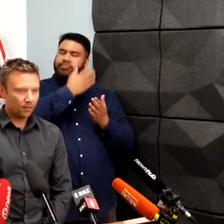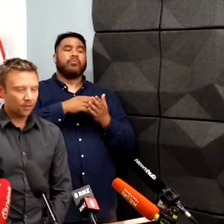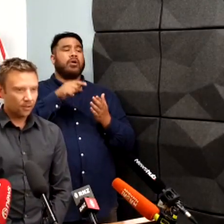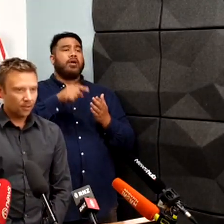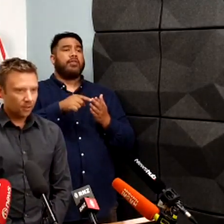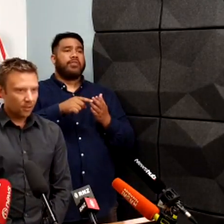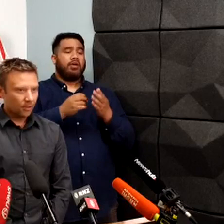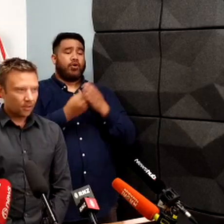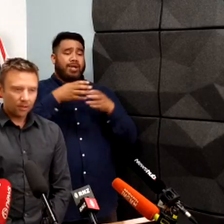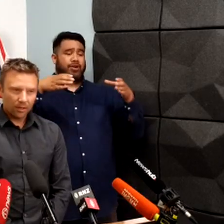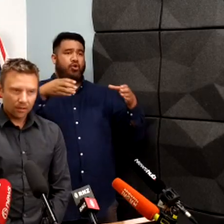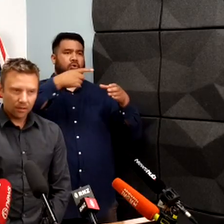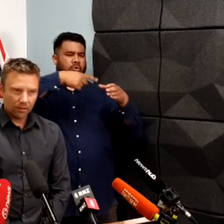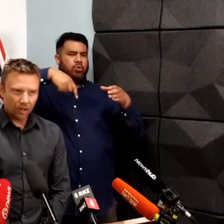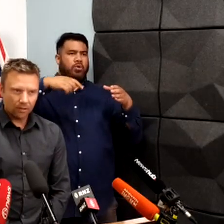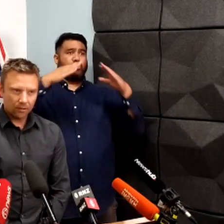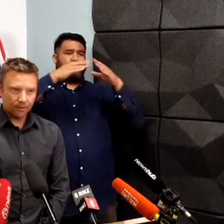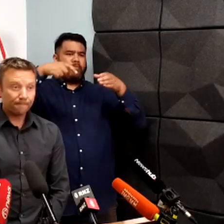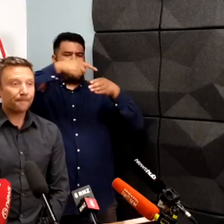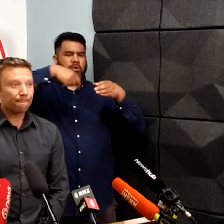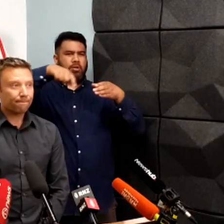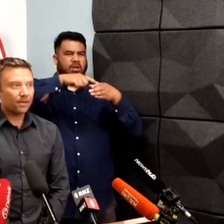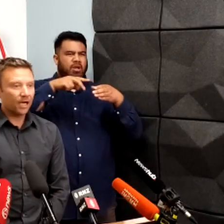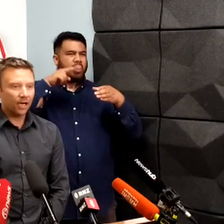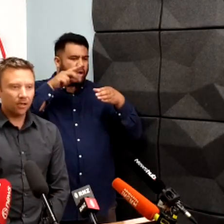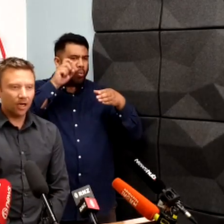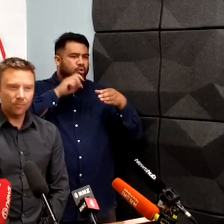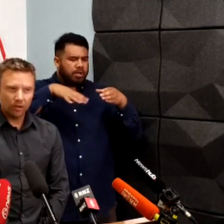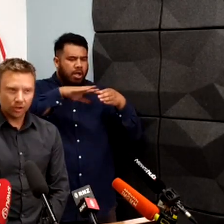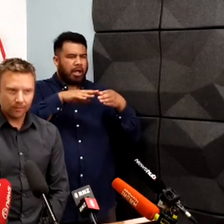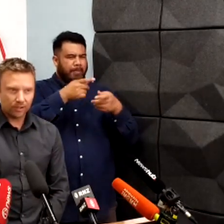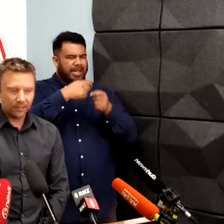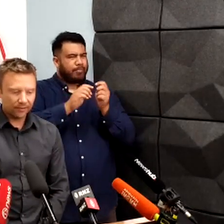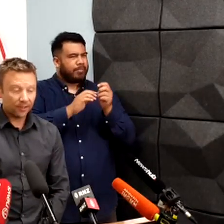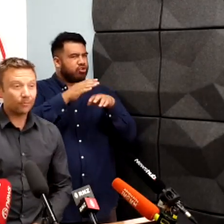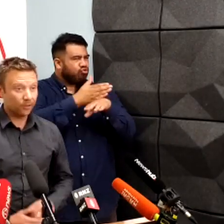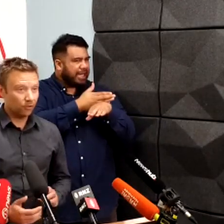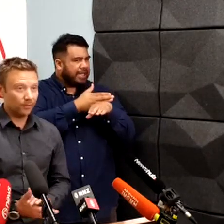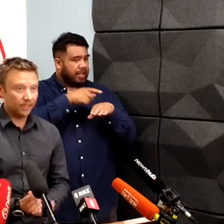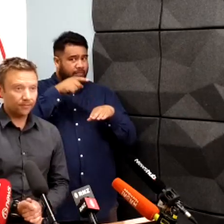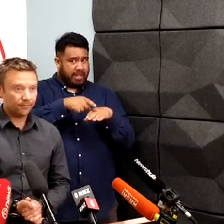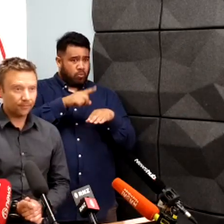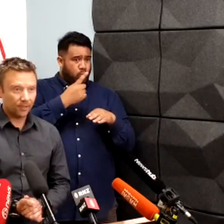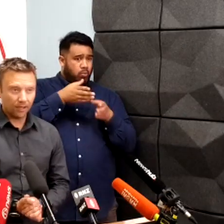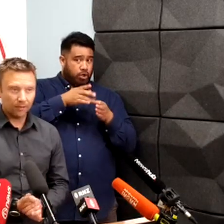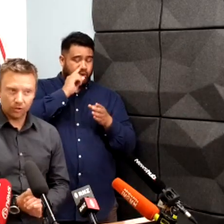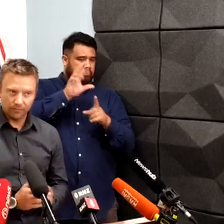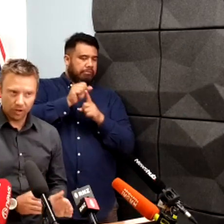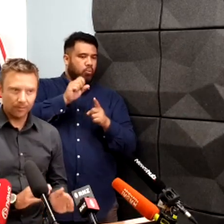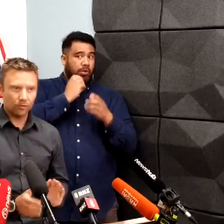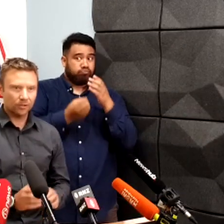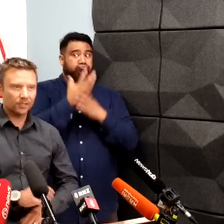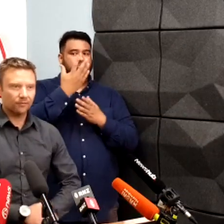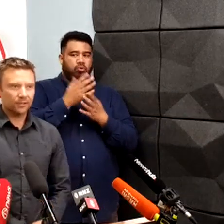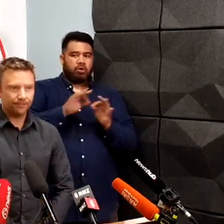eruption. Was that a sign that an eruption was coming, or could it have been? I'm not sure about the specifics of that, but it could have been. Yeah, I'm not sure